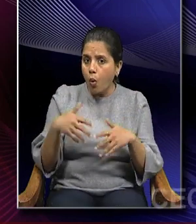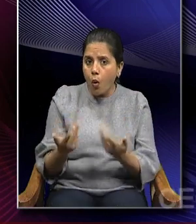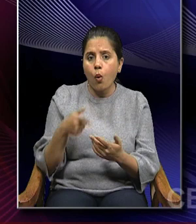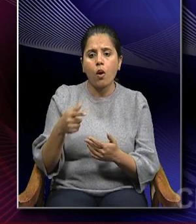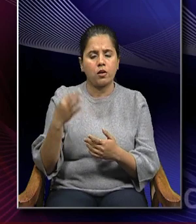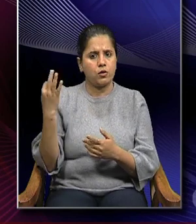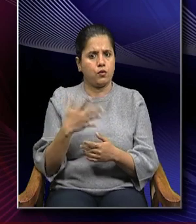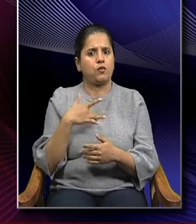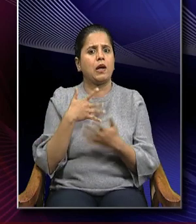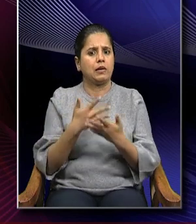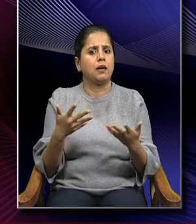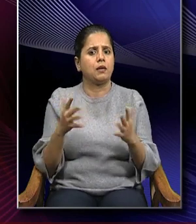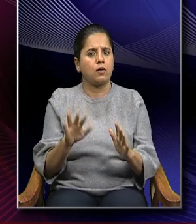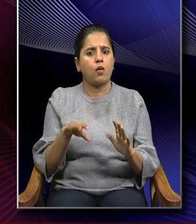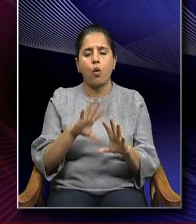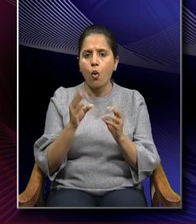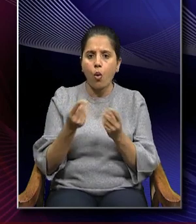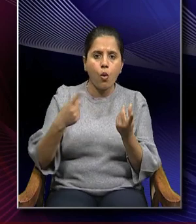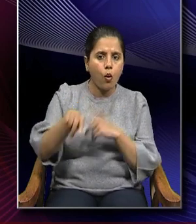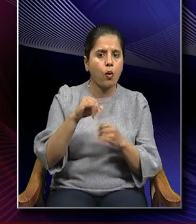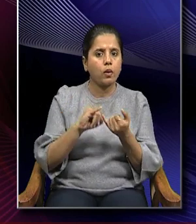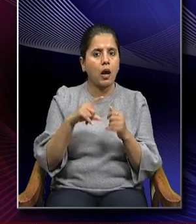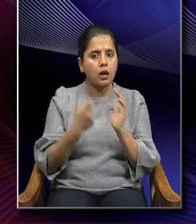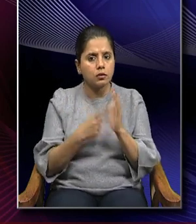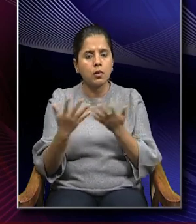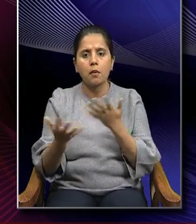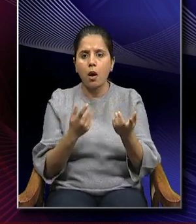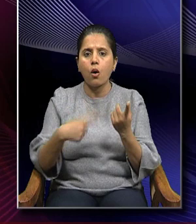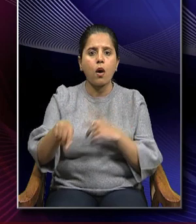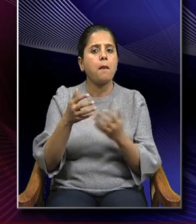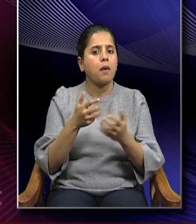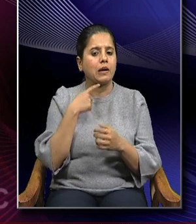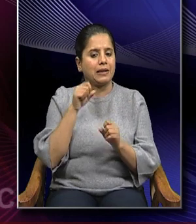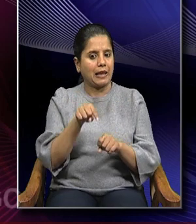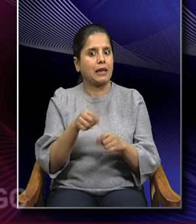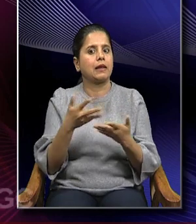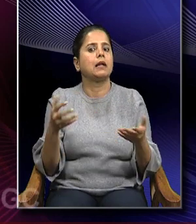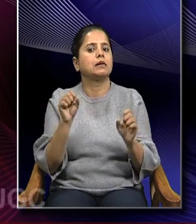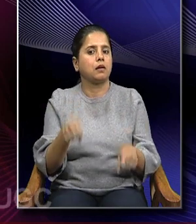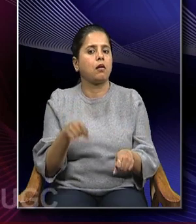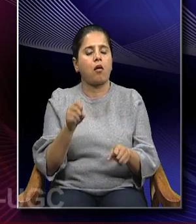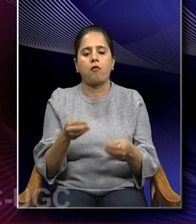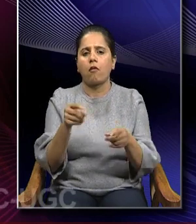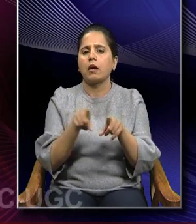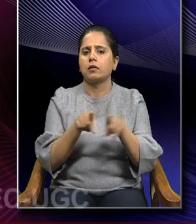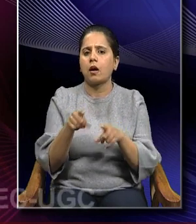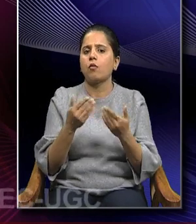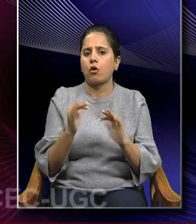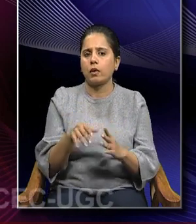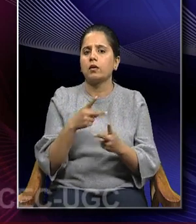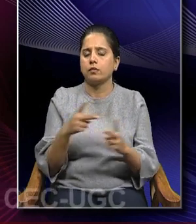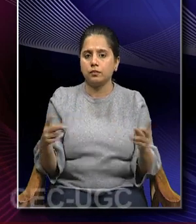new product to all the customers, to the entire market, that yes, this is the product. I can give you an example of this